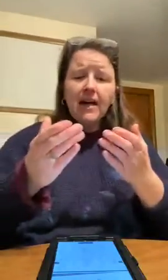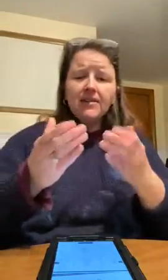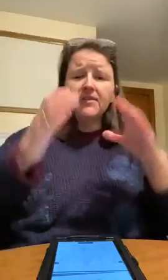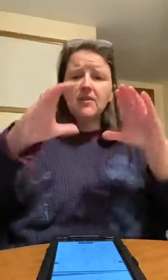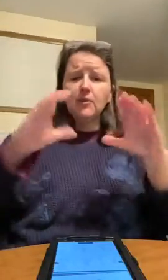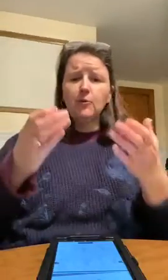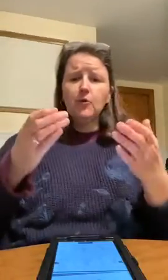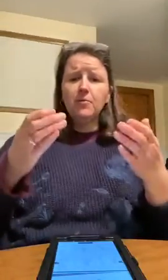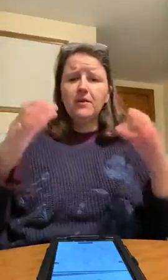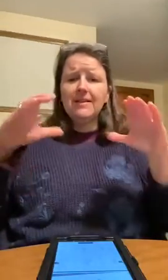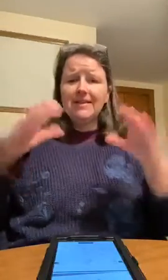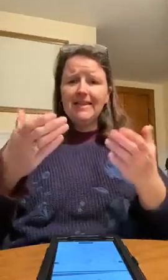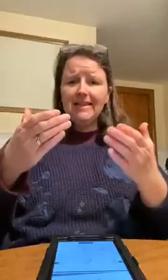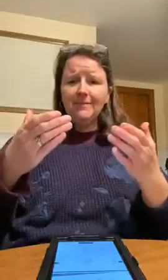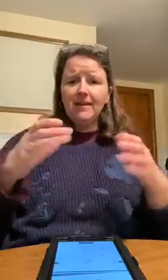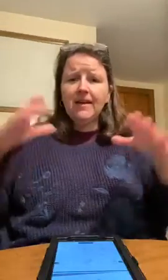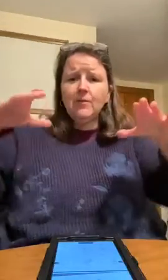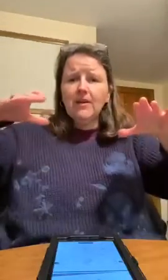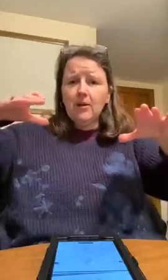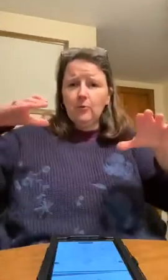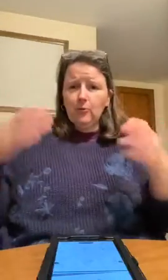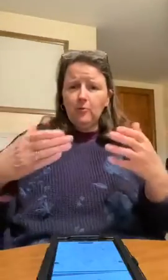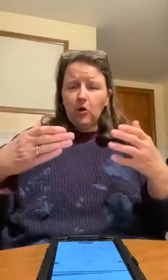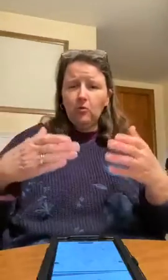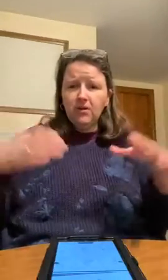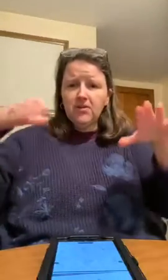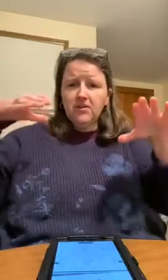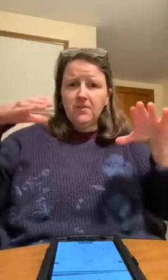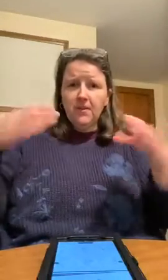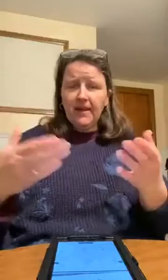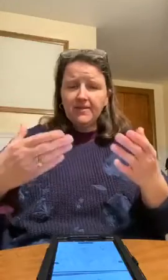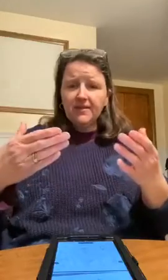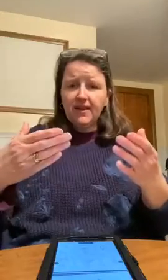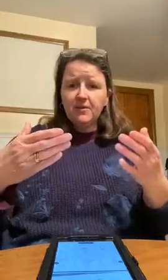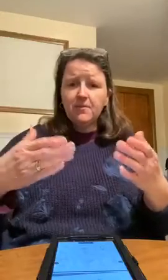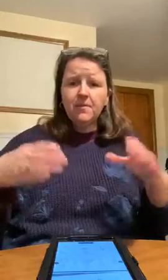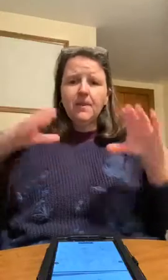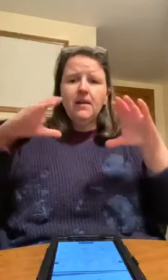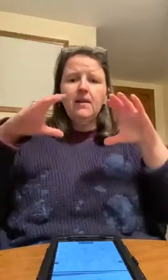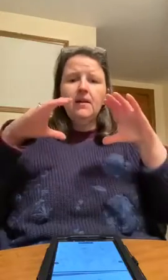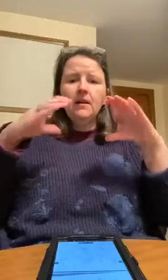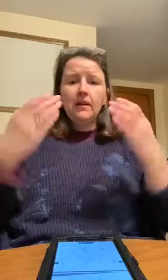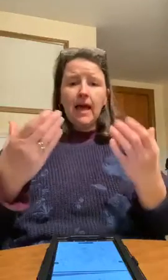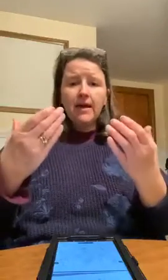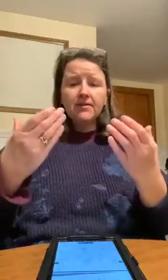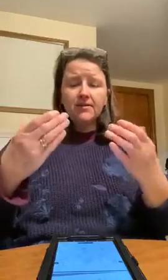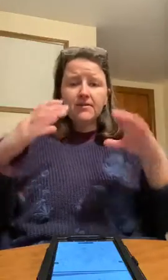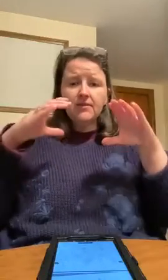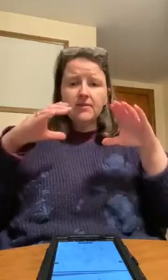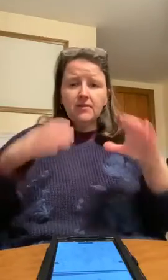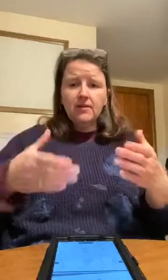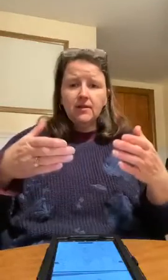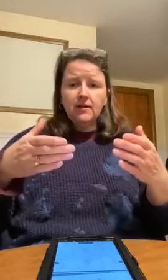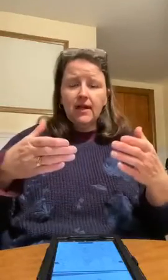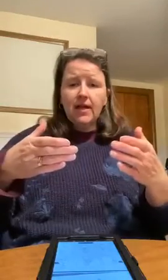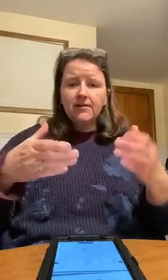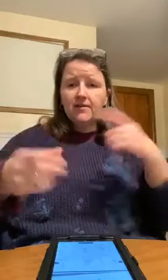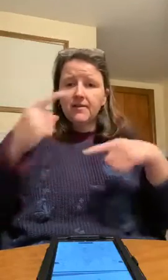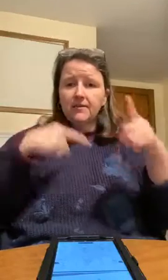class, group, team. You kind of want to group a whole bunch of things together. Class, class,